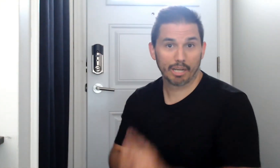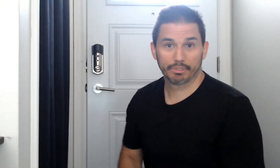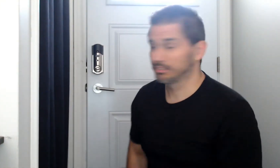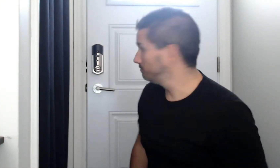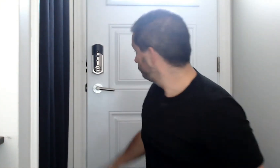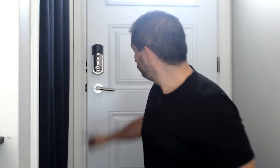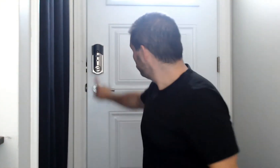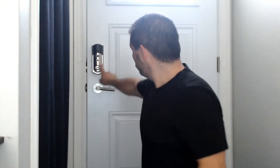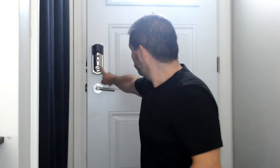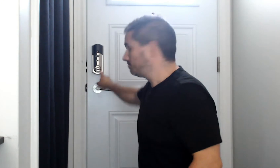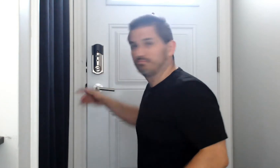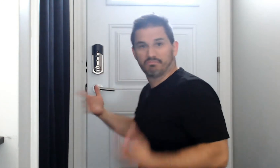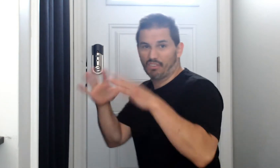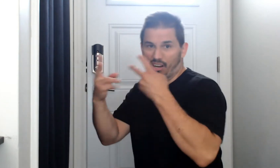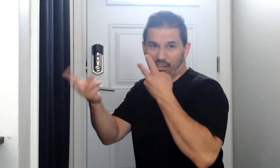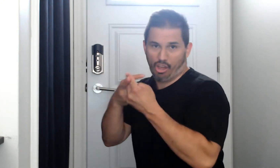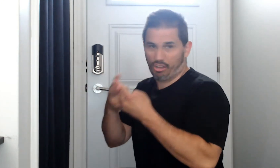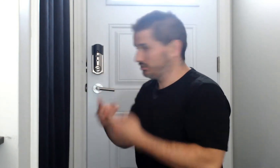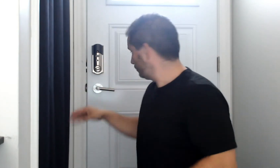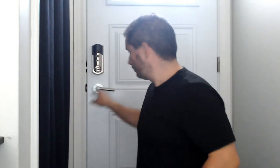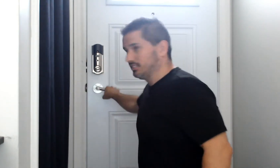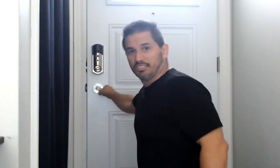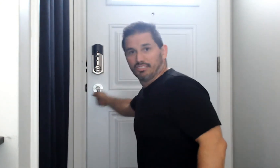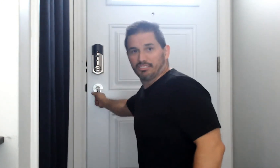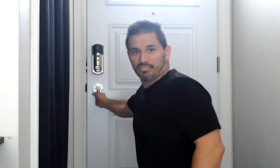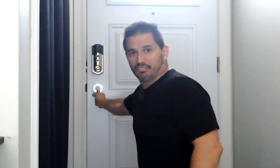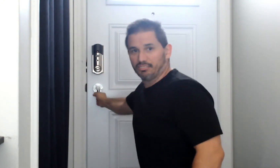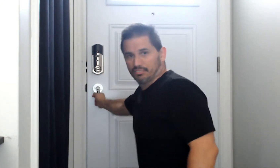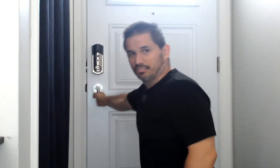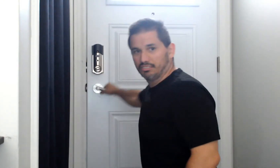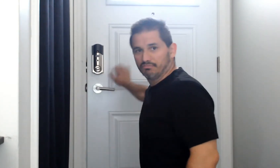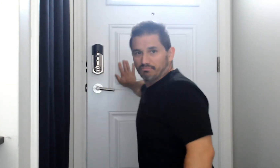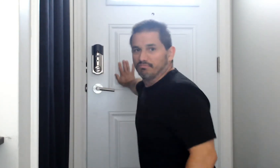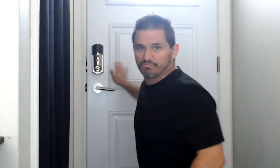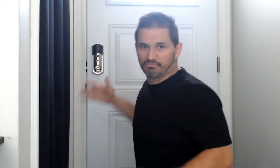in action. Okay, we're going to see what happens. I've locked the door here,